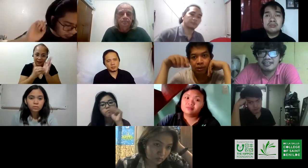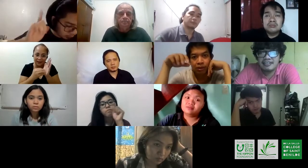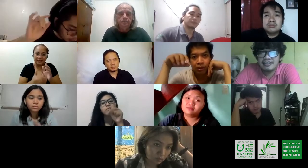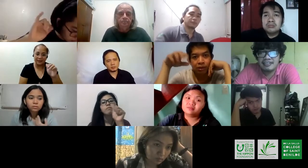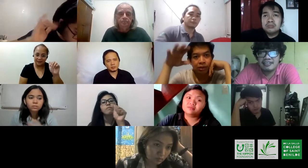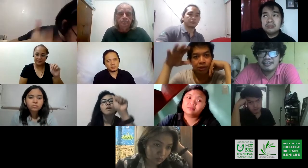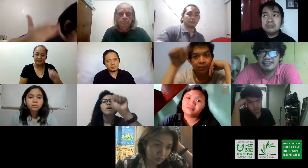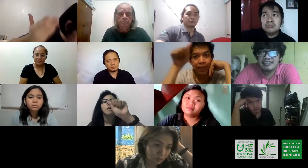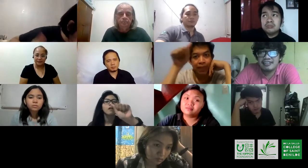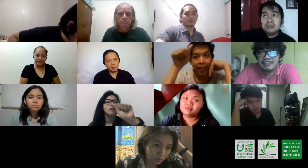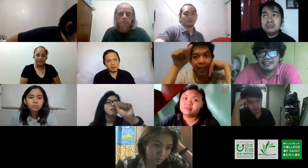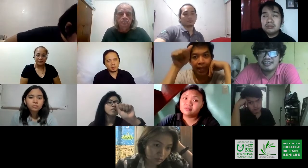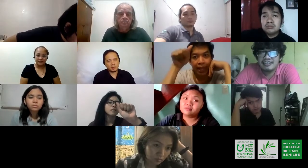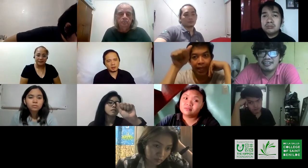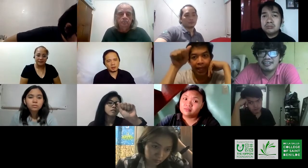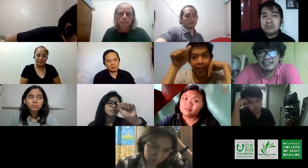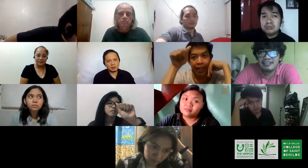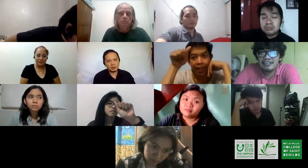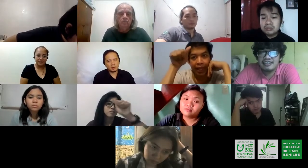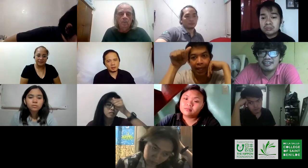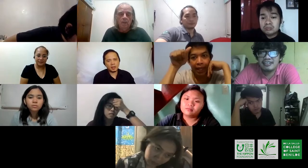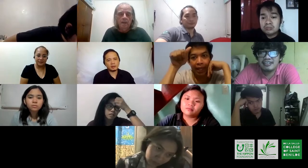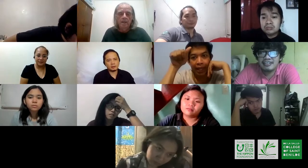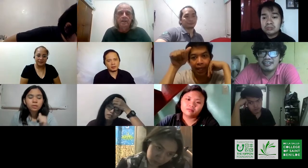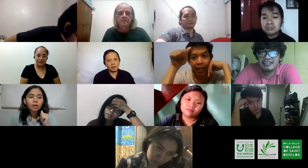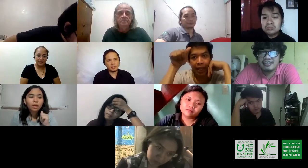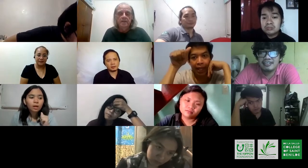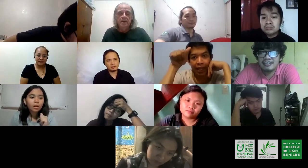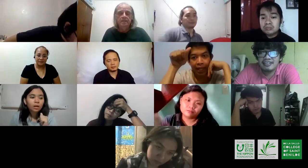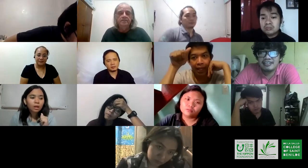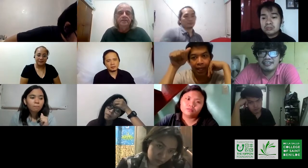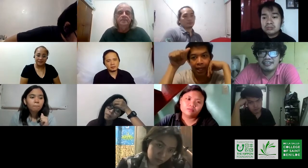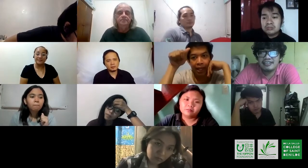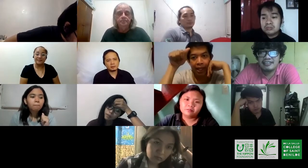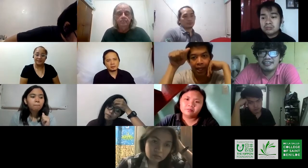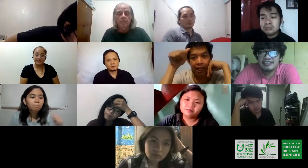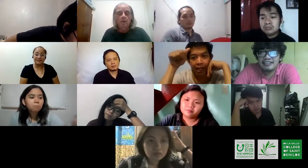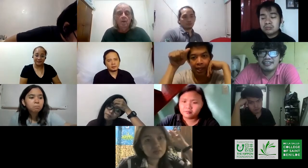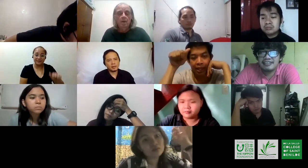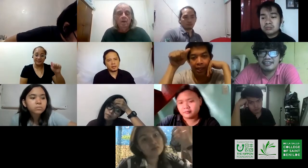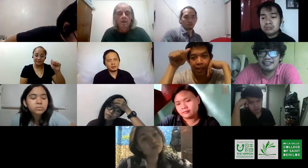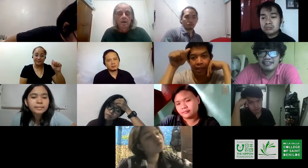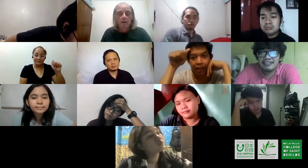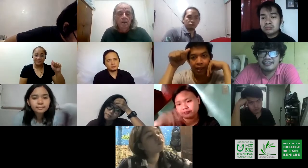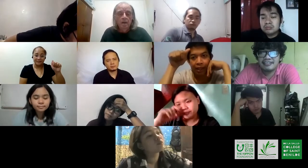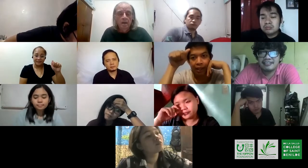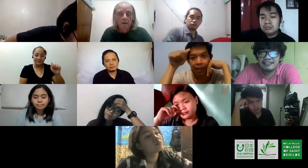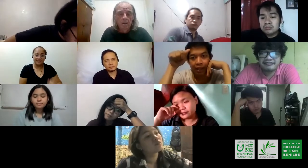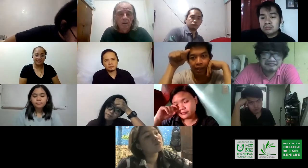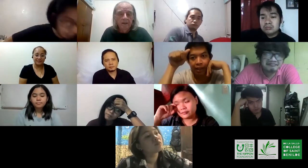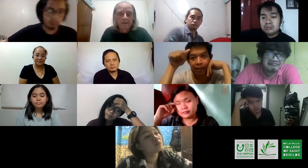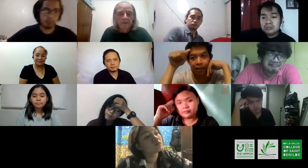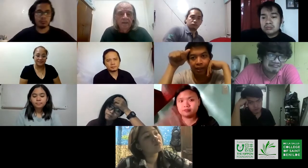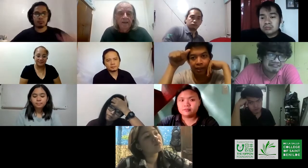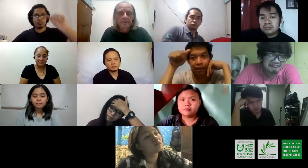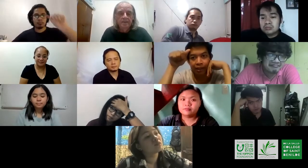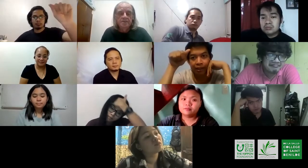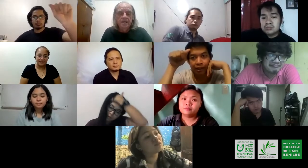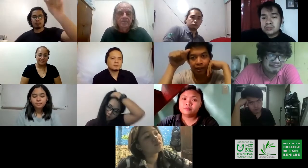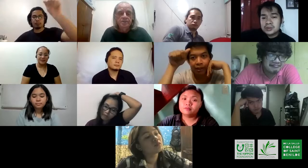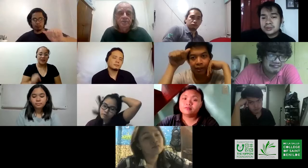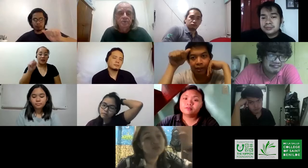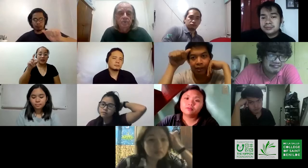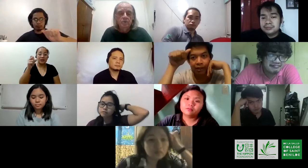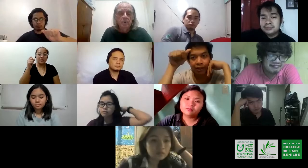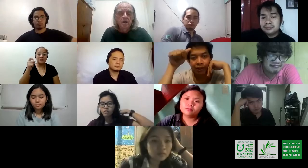So the answer is may A. A. A, yeah. A. Okay. And the